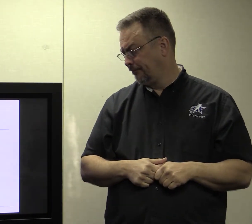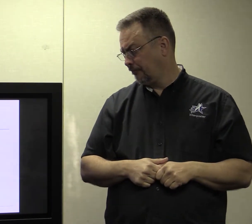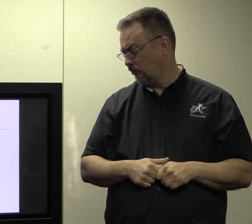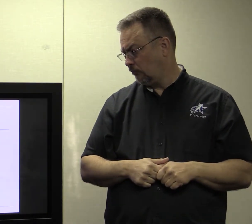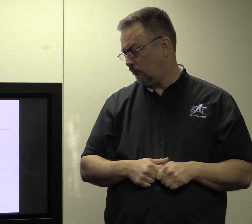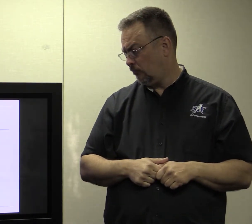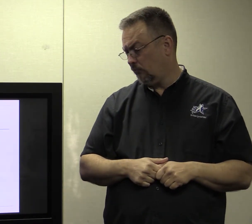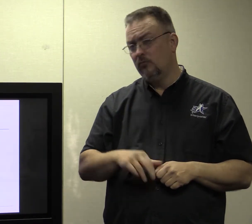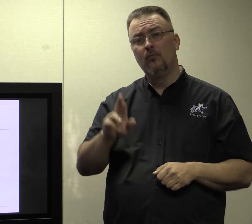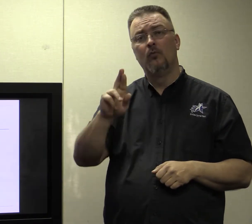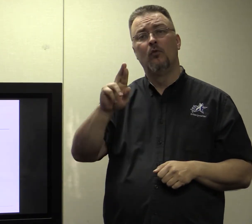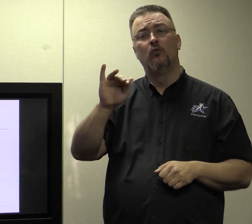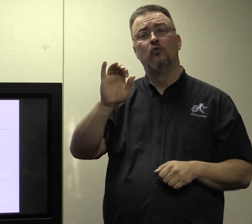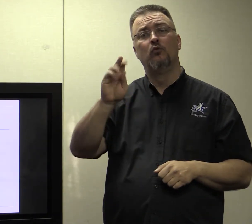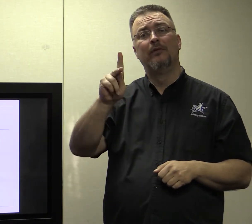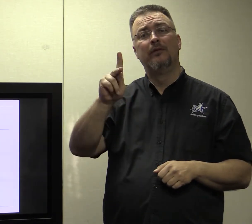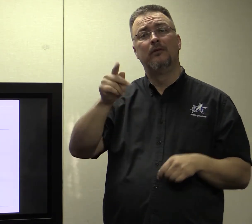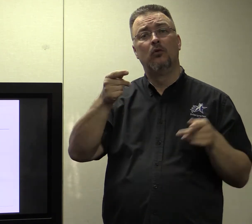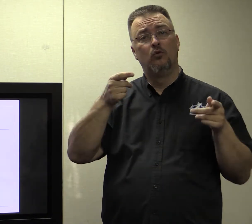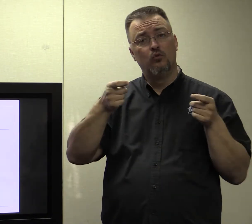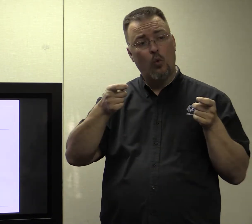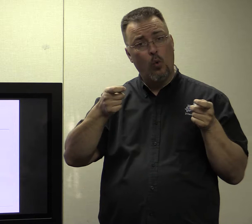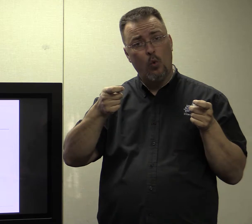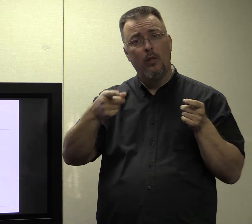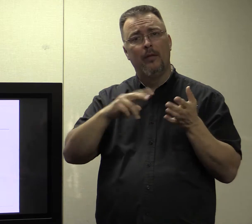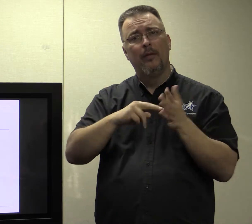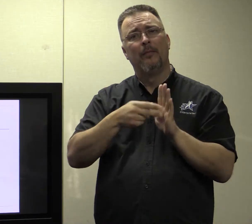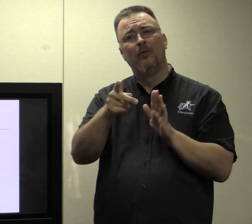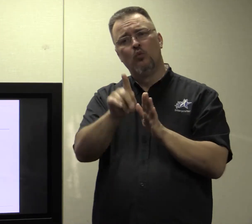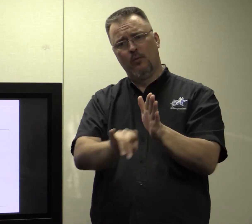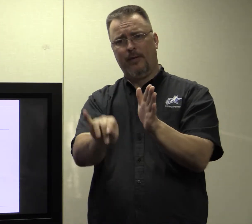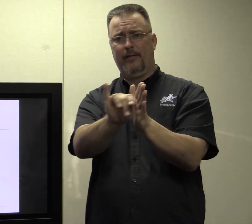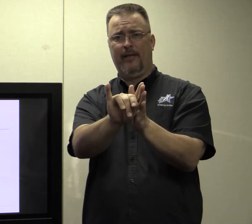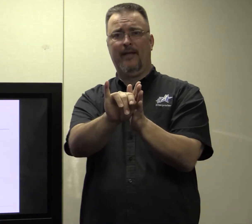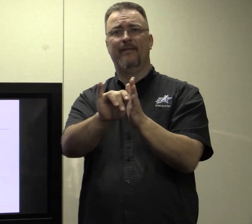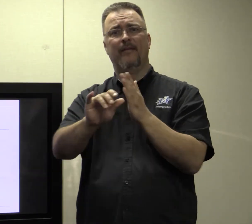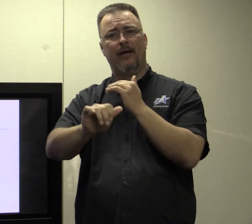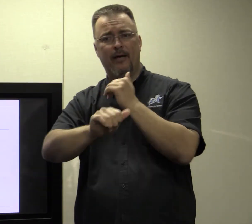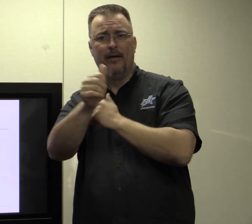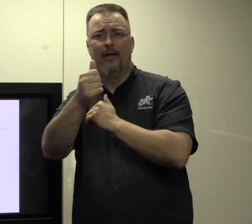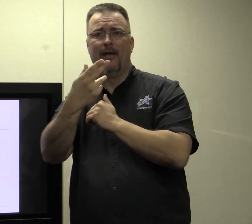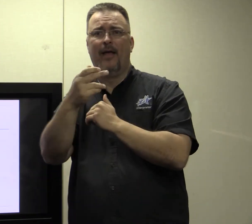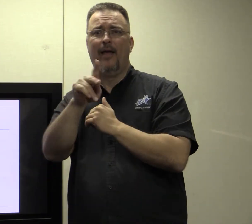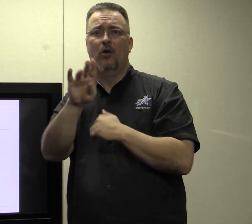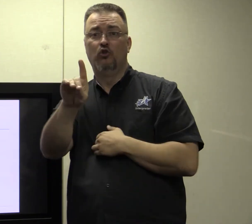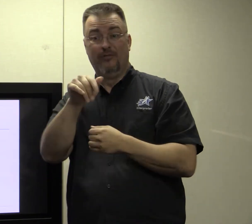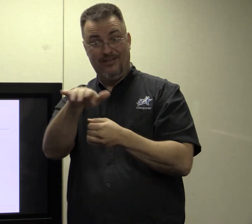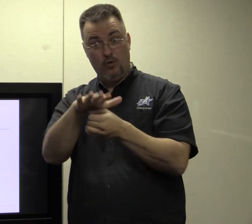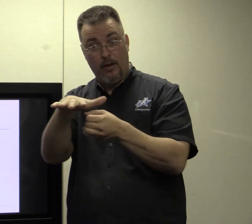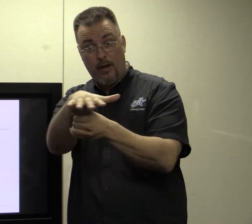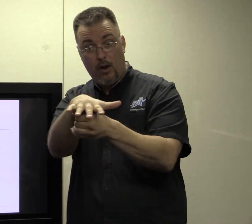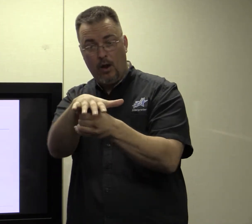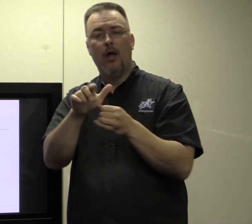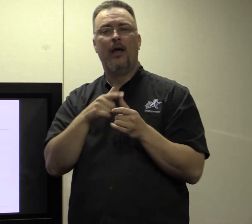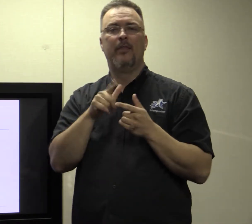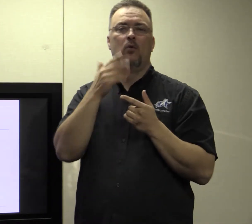Risk control is being able to identify hazards in your work area and knowing what steps to take to eliminate